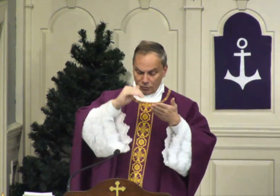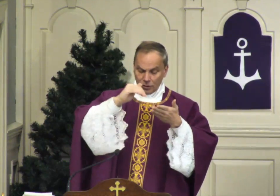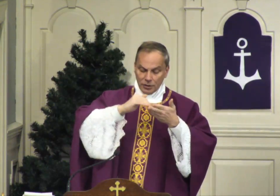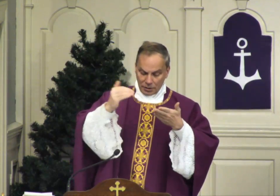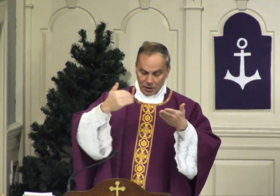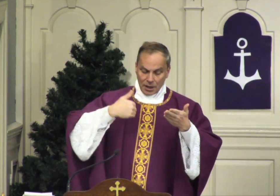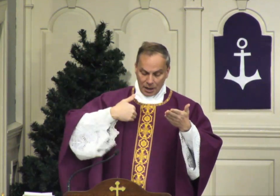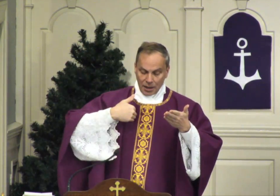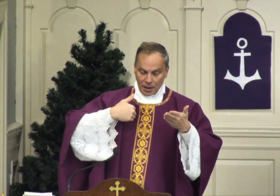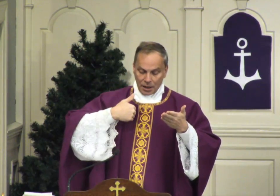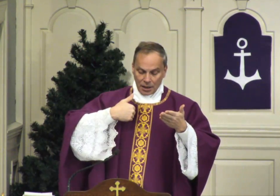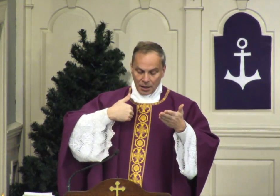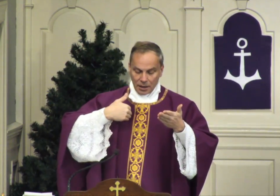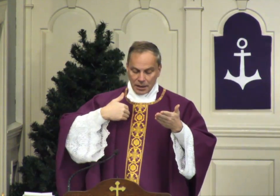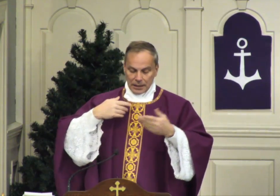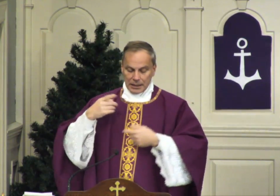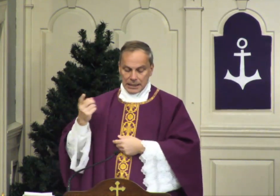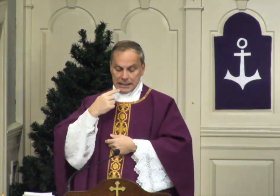sins.